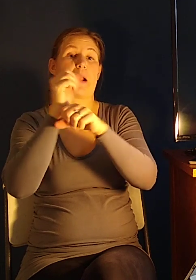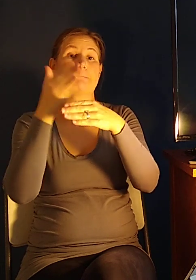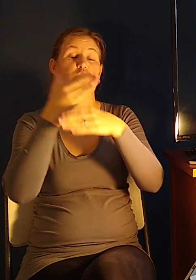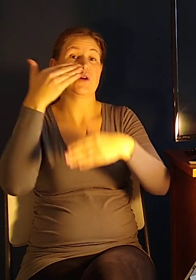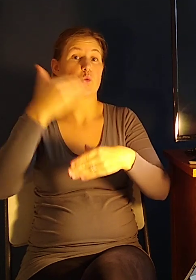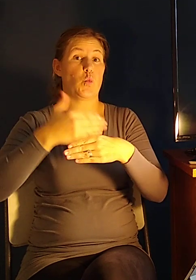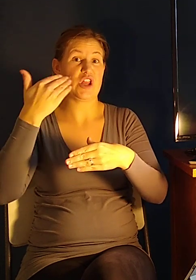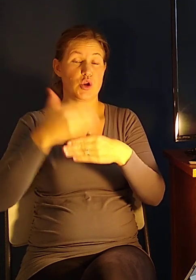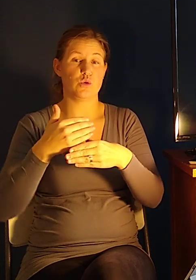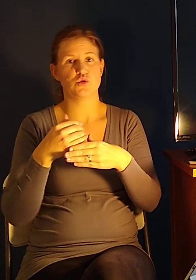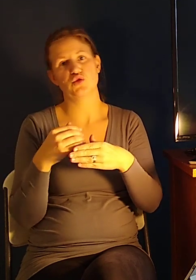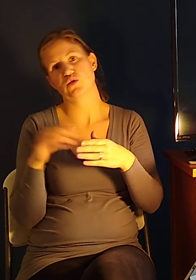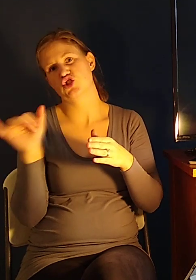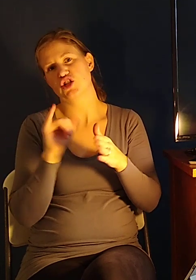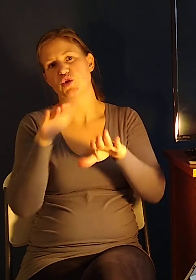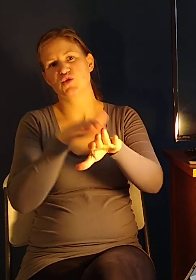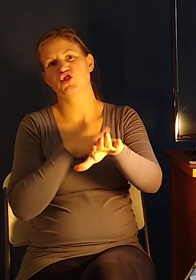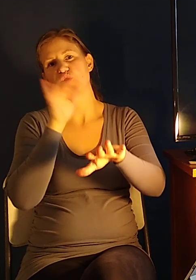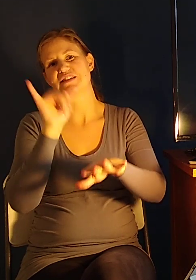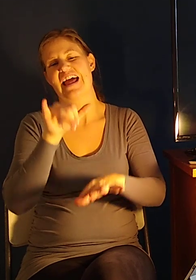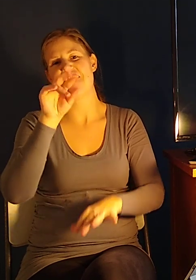also slow down that vertical thrust.